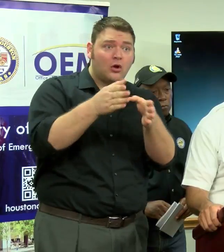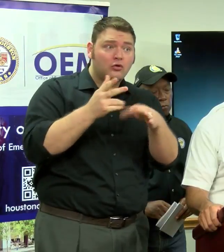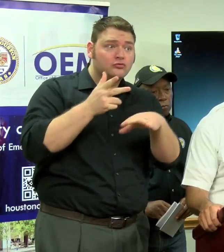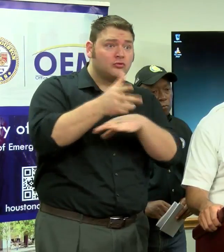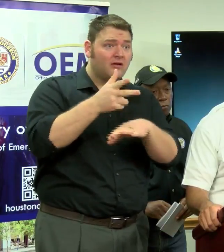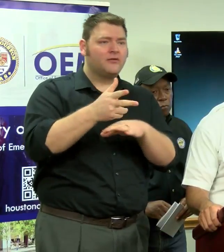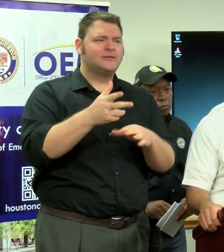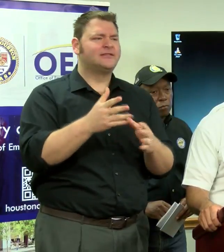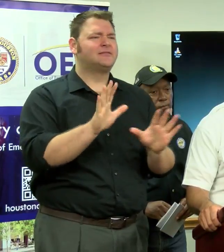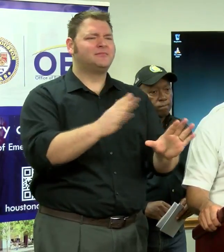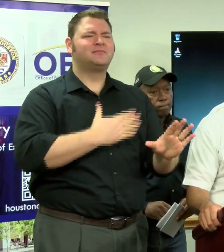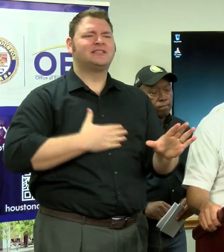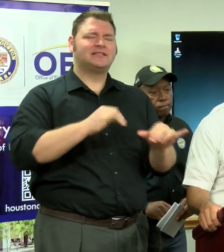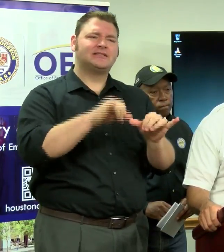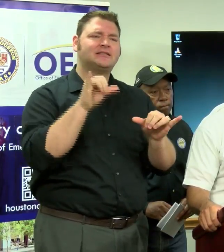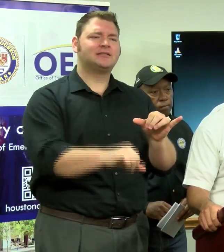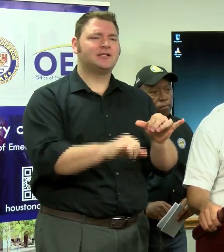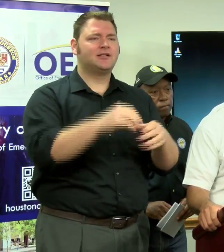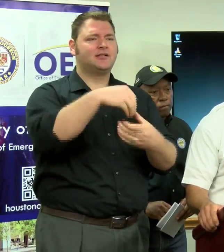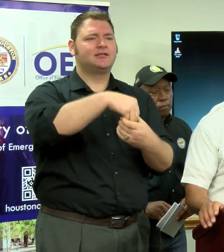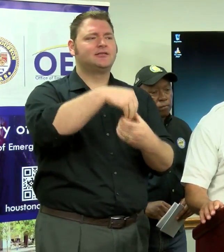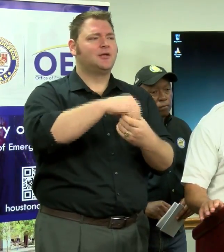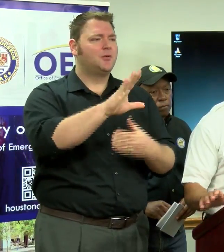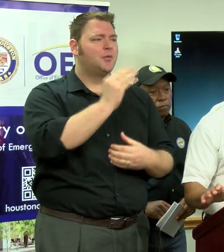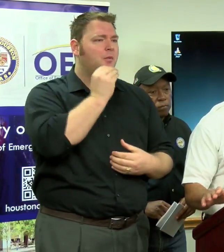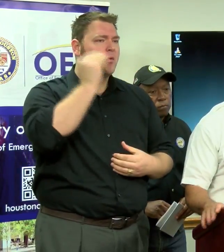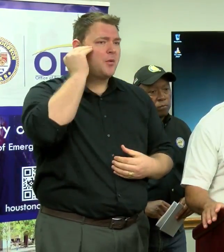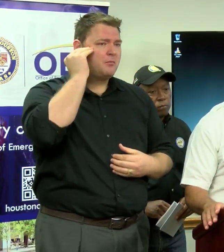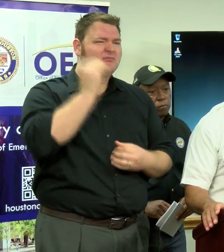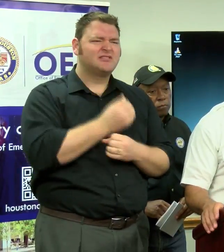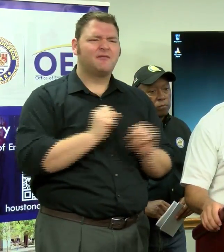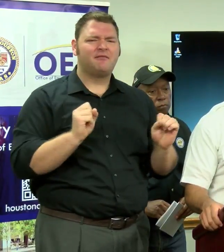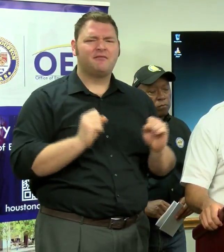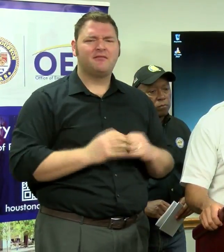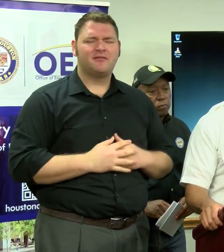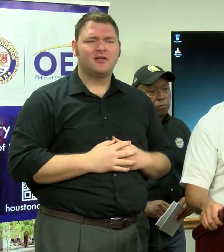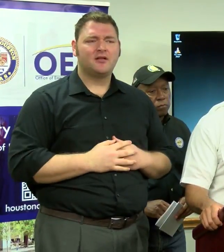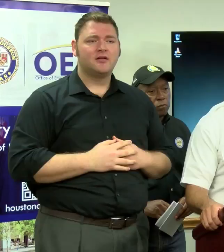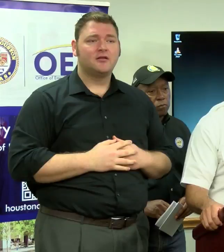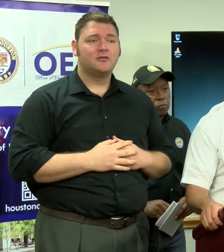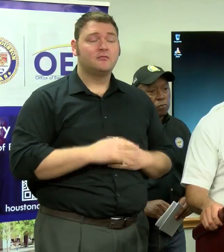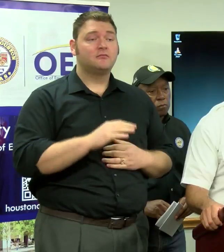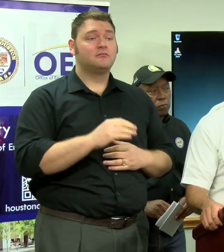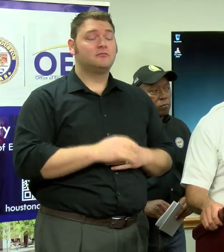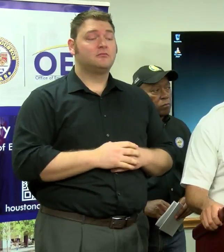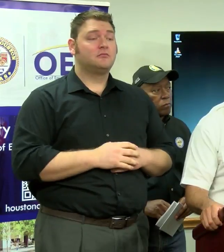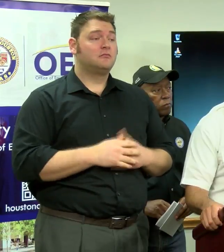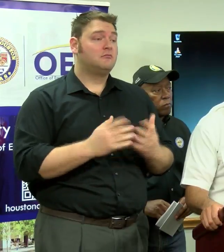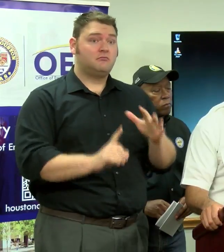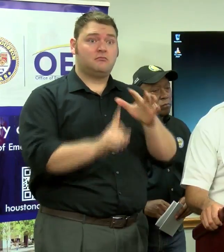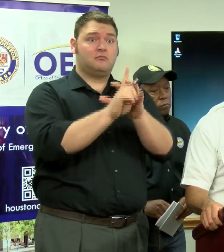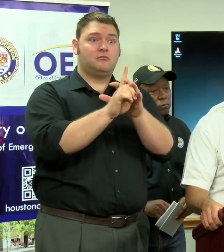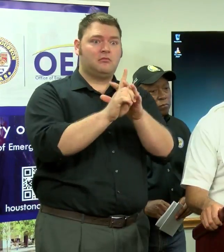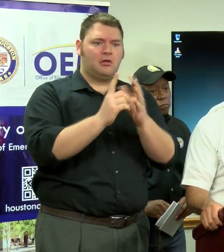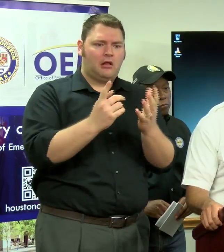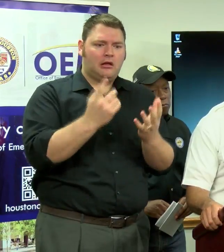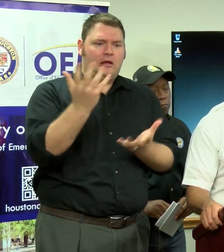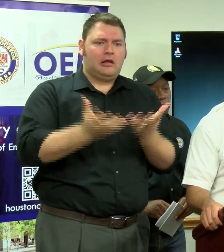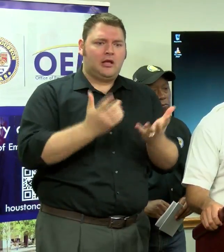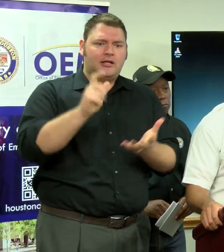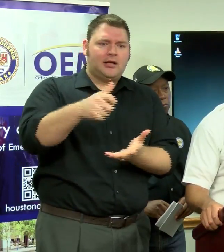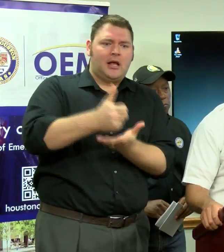safest thing to do. Call 911 if you need assistance.